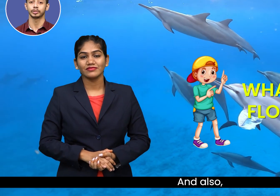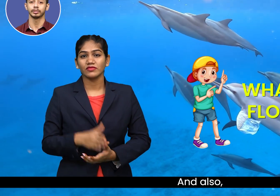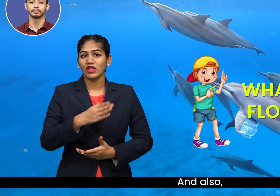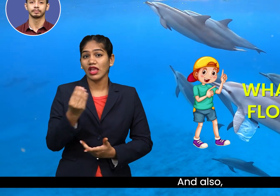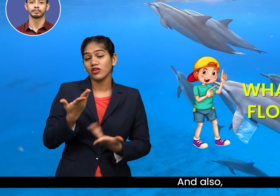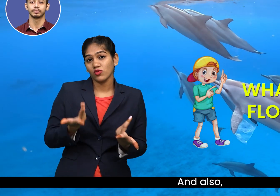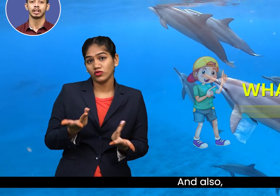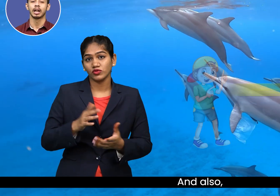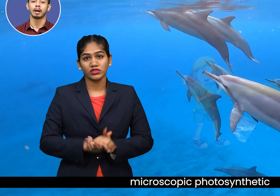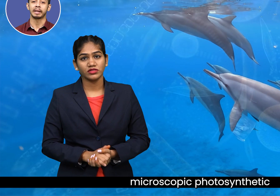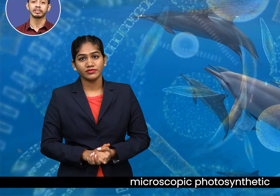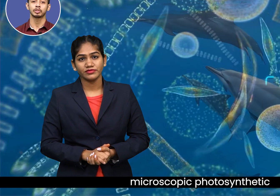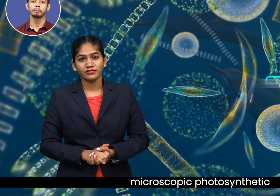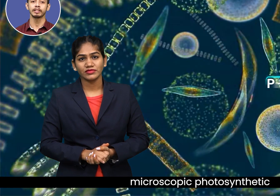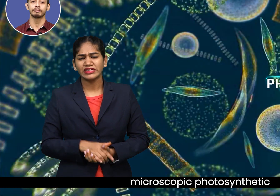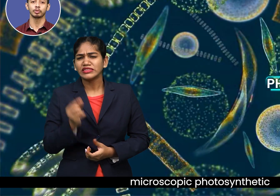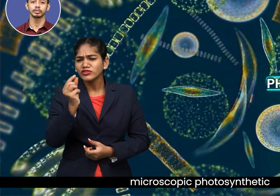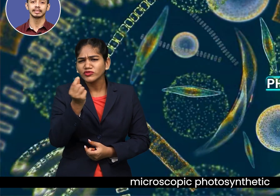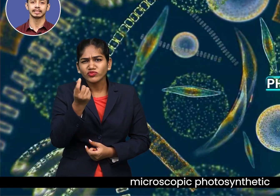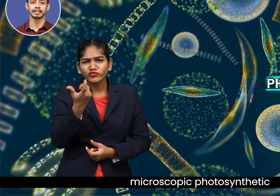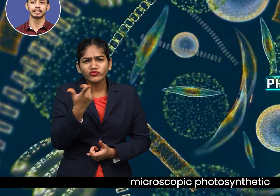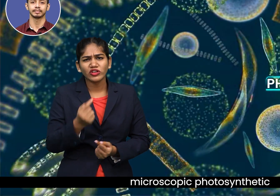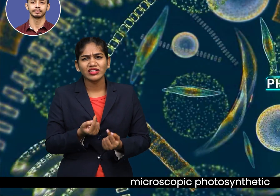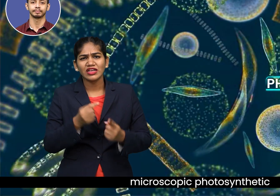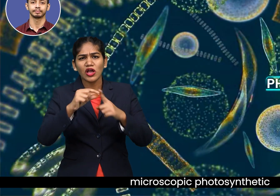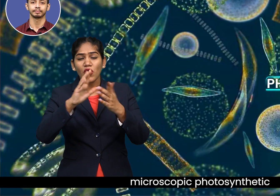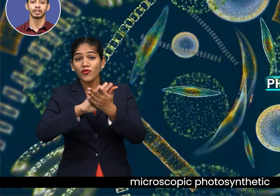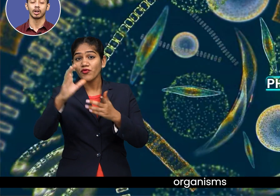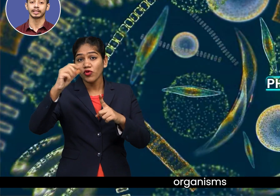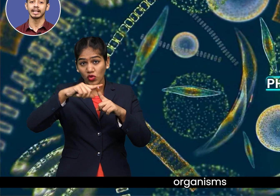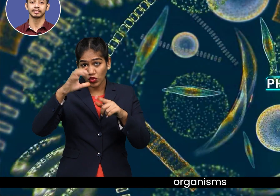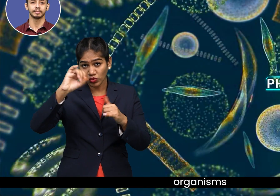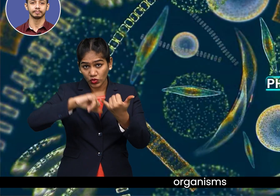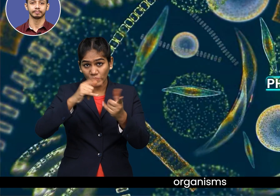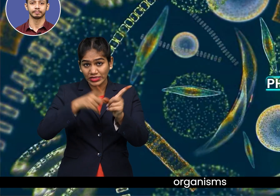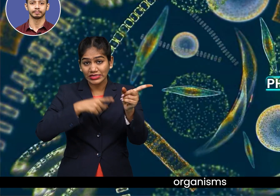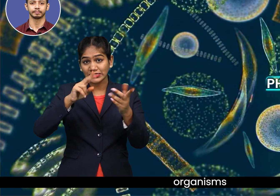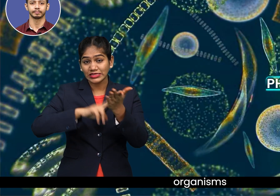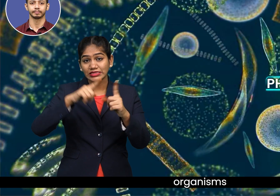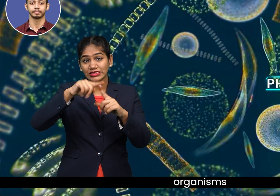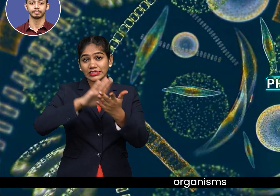and also microscopic photosynthetic organism